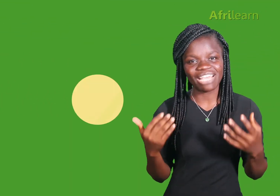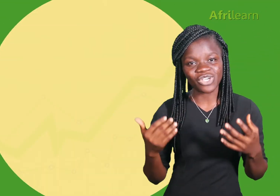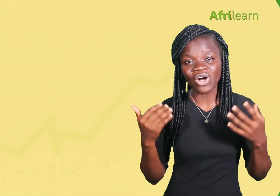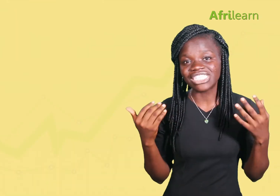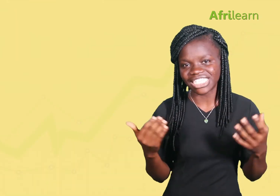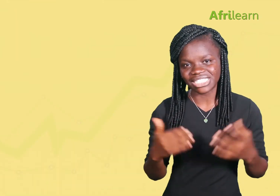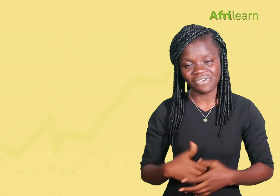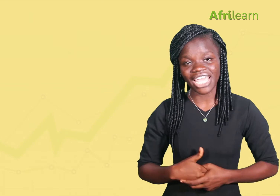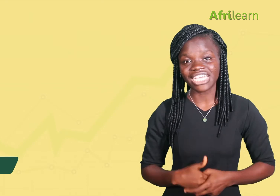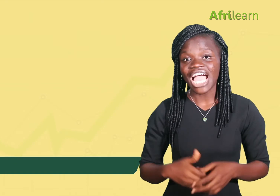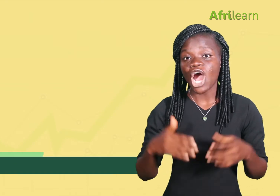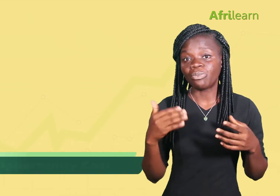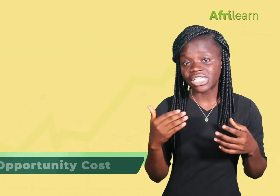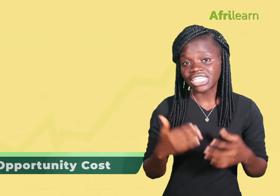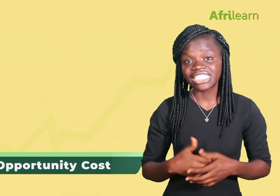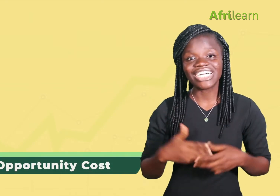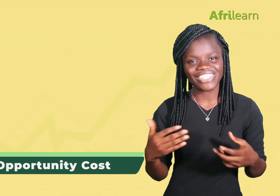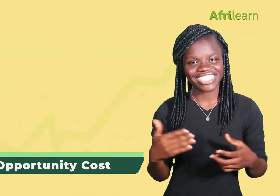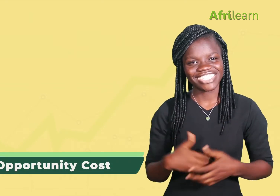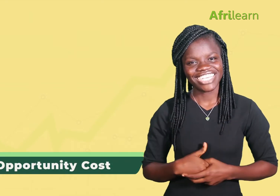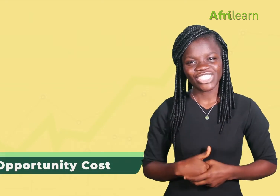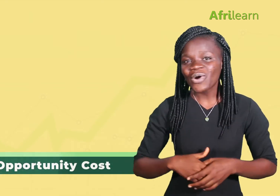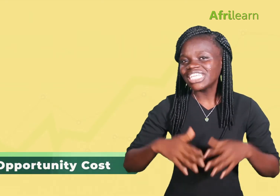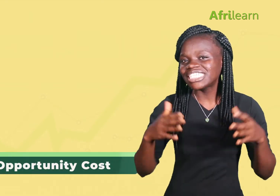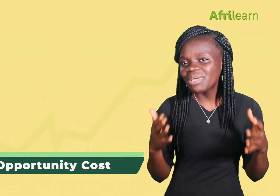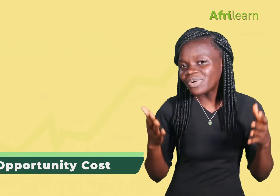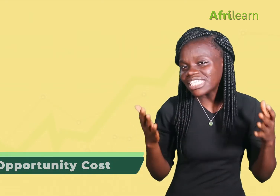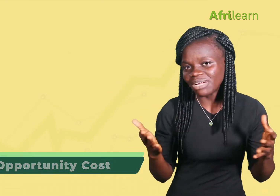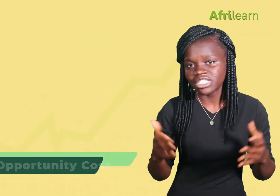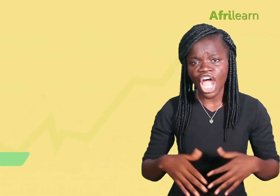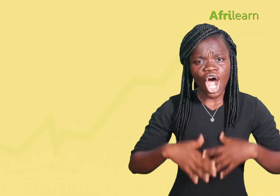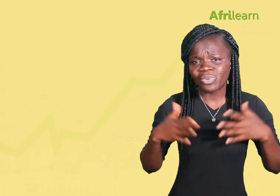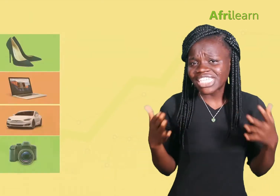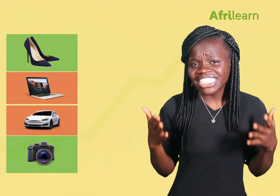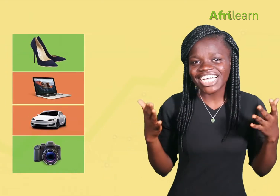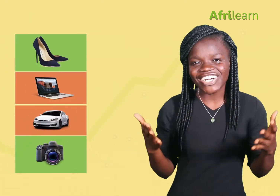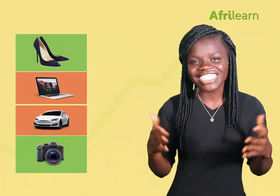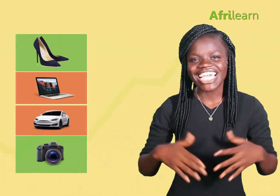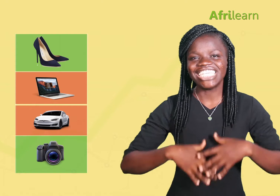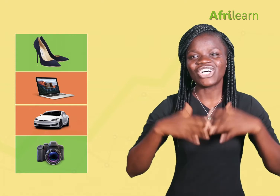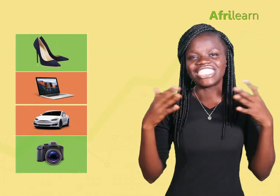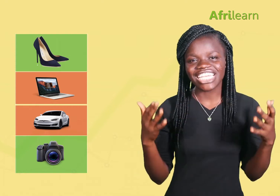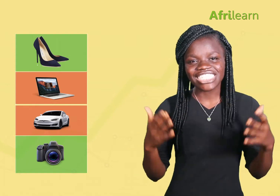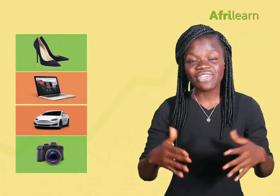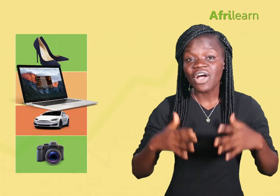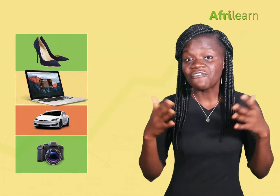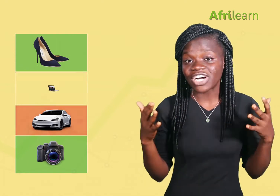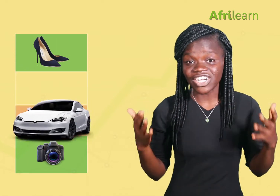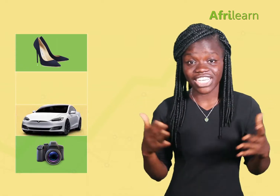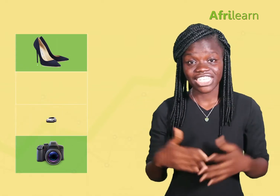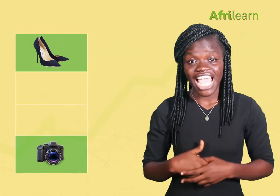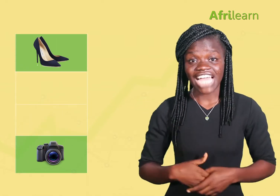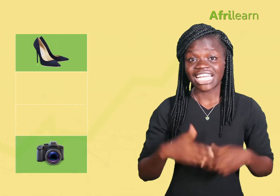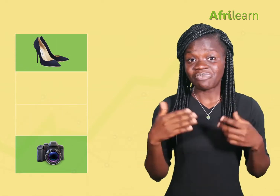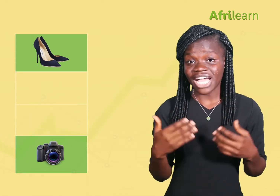desires left unsatisfied opportunity cost. So in simple terms, opportunity cost is alternative for